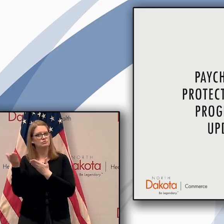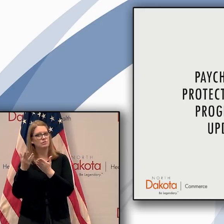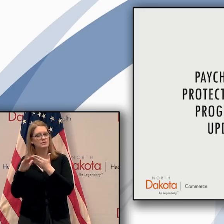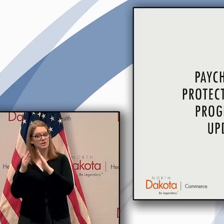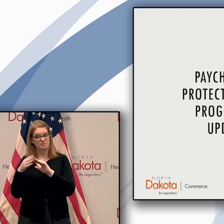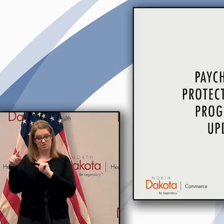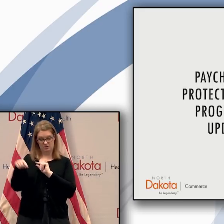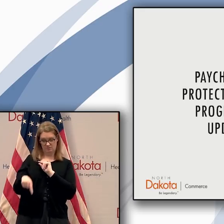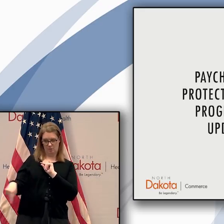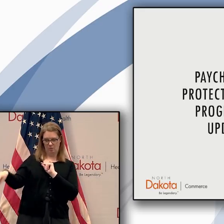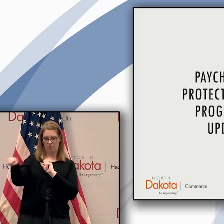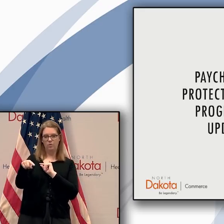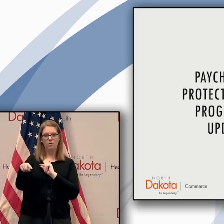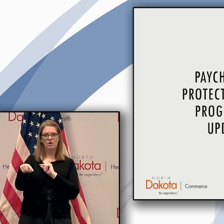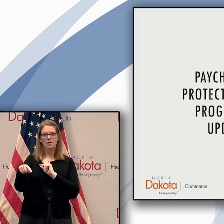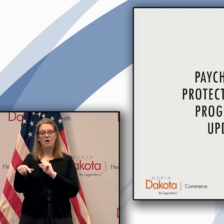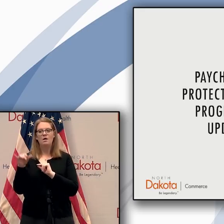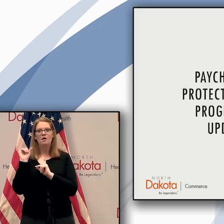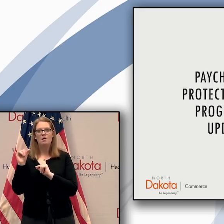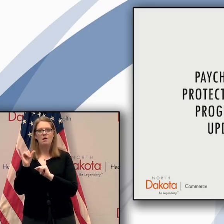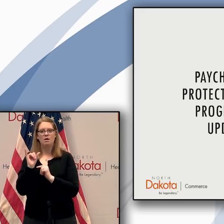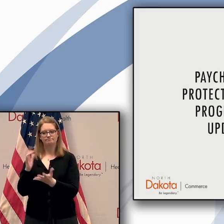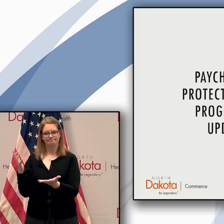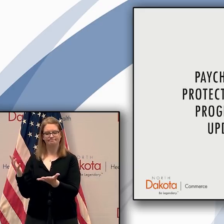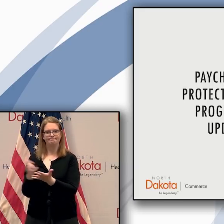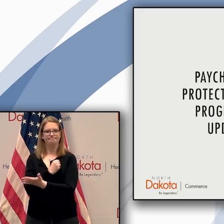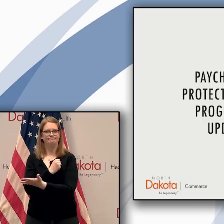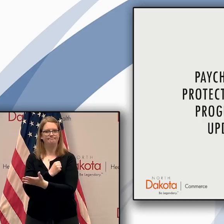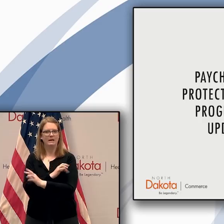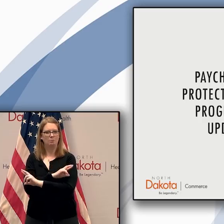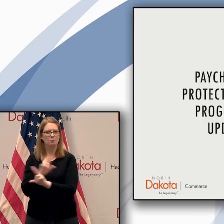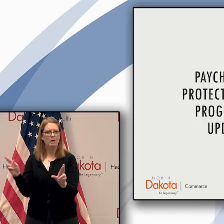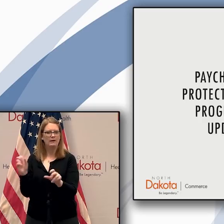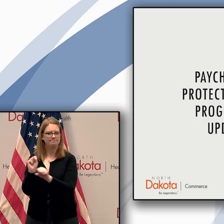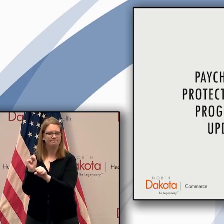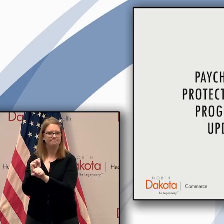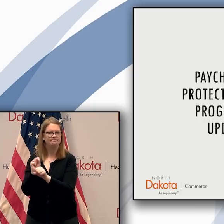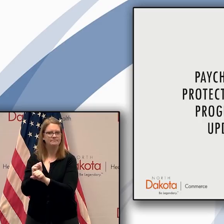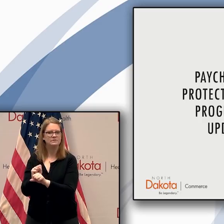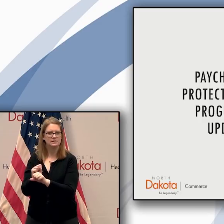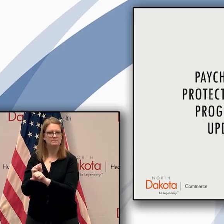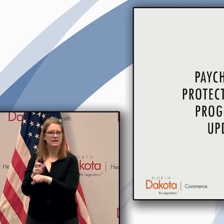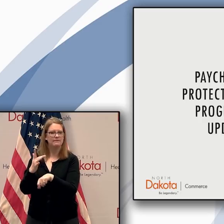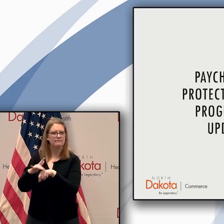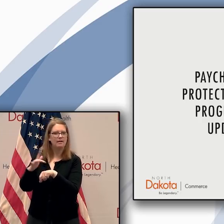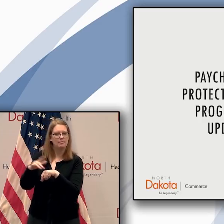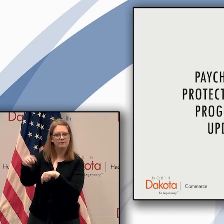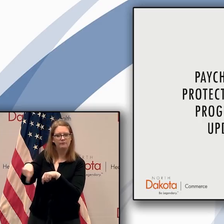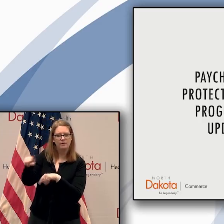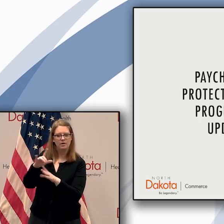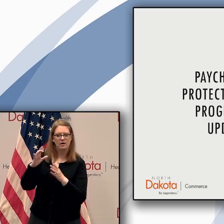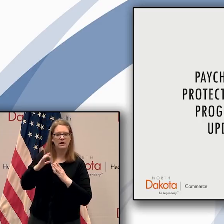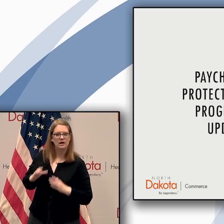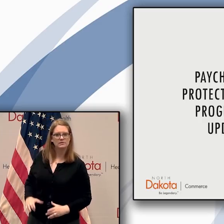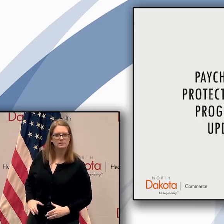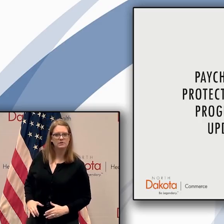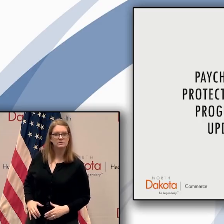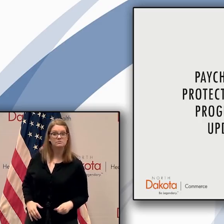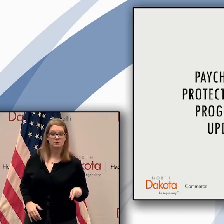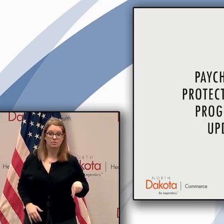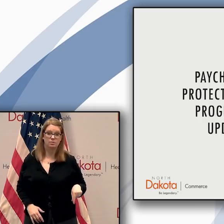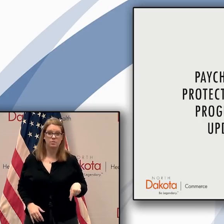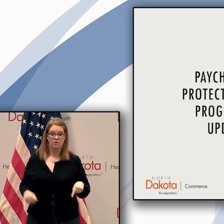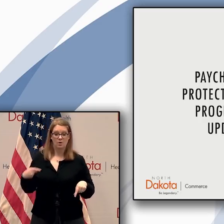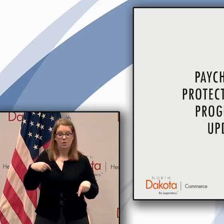who rallied quickly to be able to make these loans available to their customers. Metaphorically, we are building